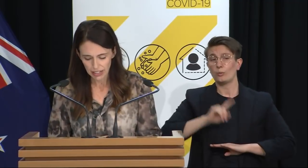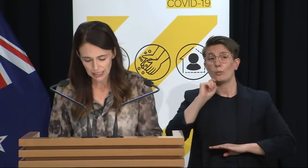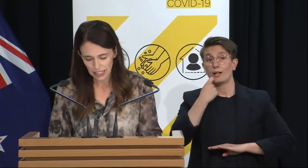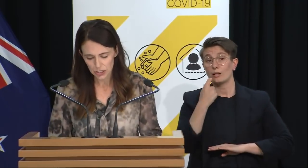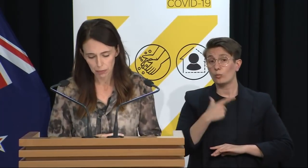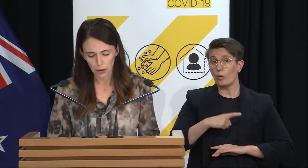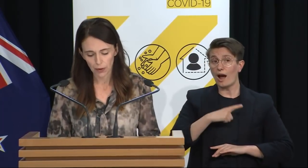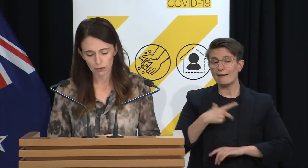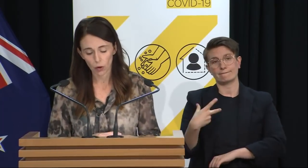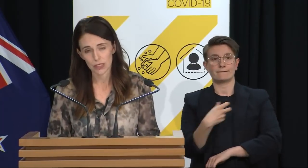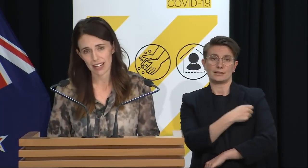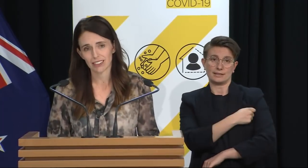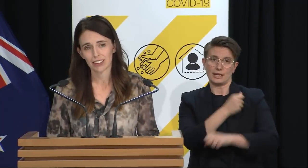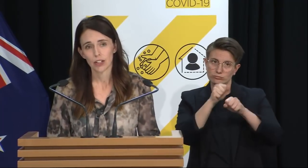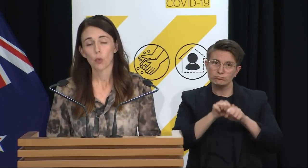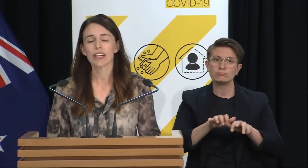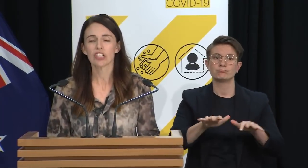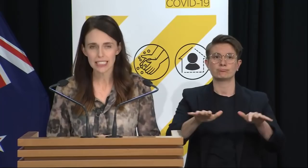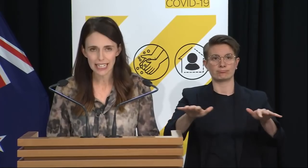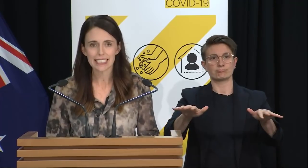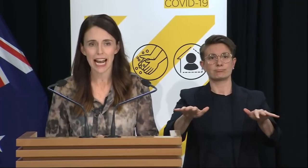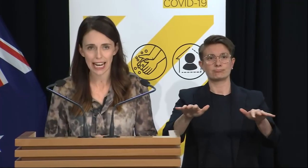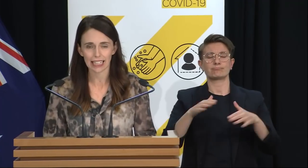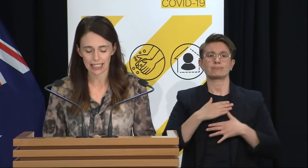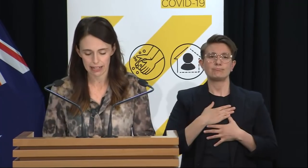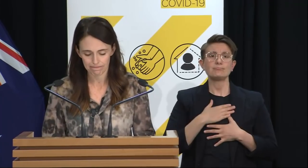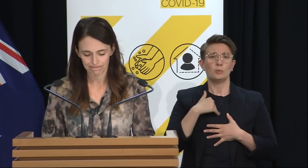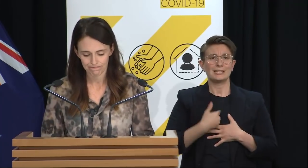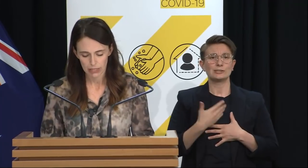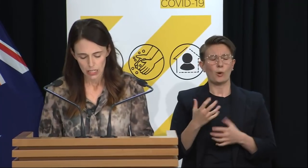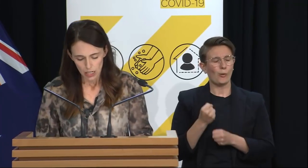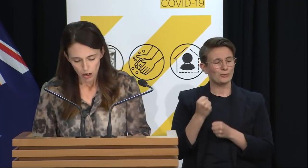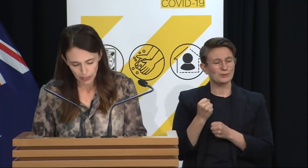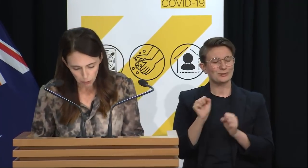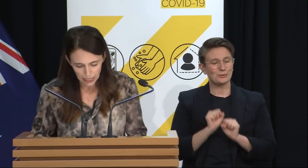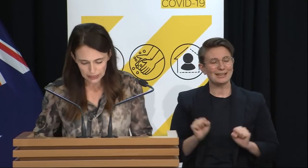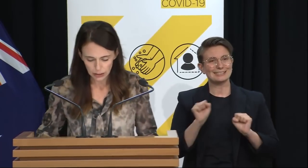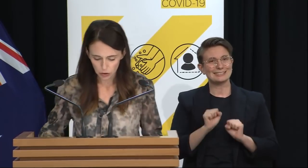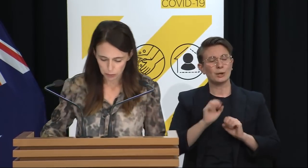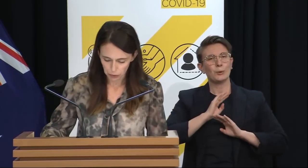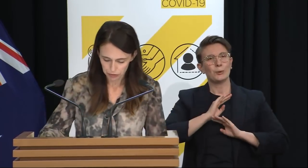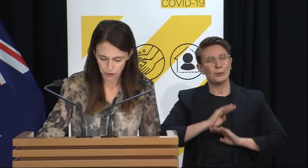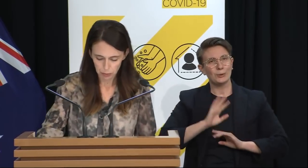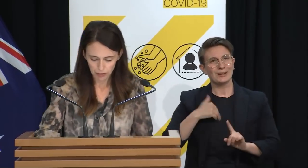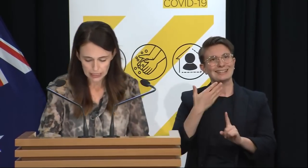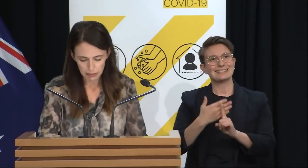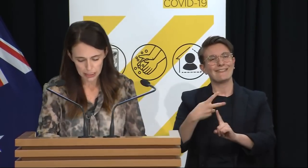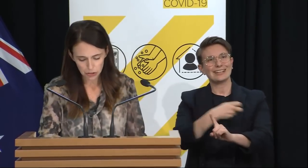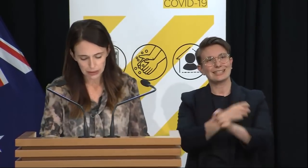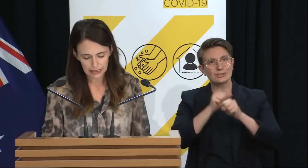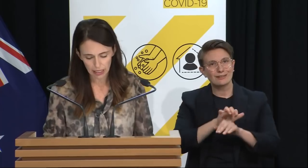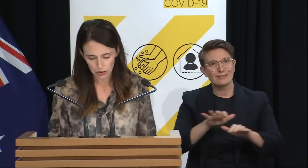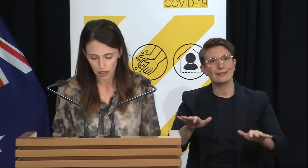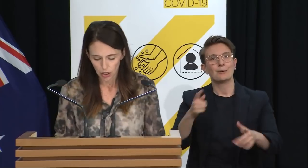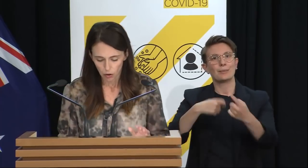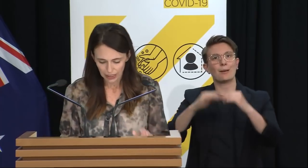as our vaccination program rolls out. We just need to hang in there. I'll now pass to Dr. Bloomfield to provide some